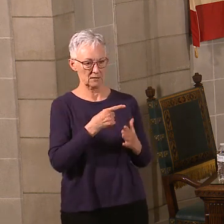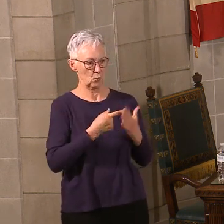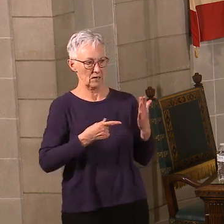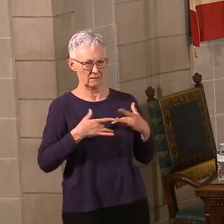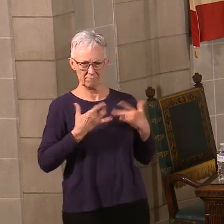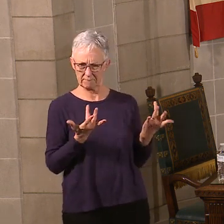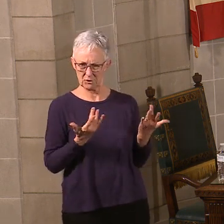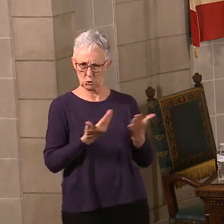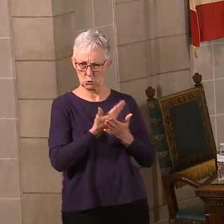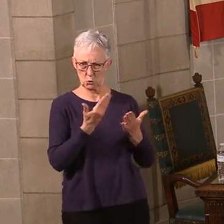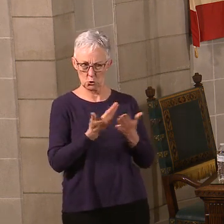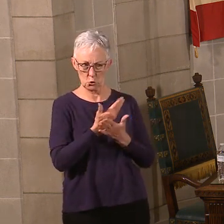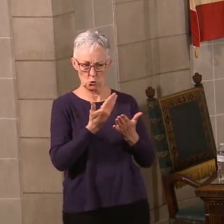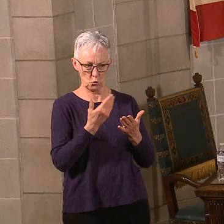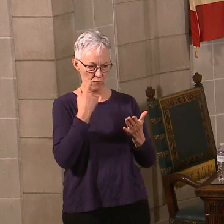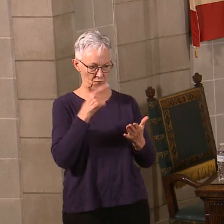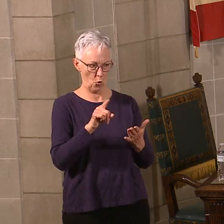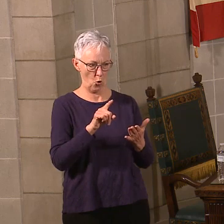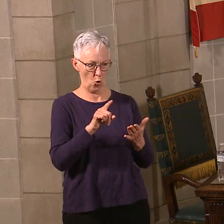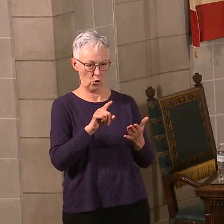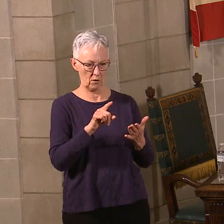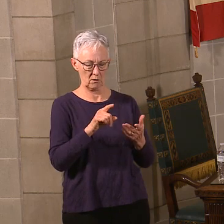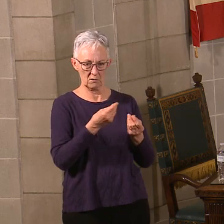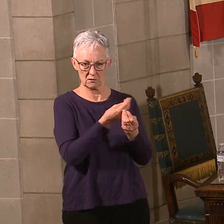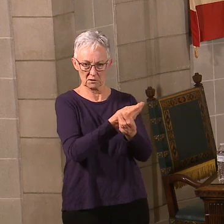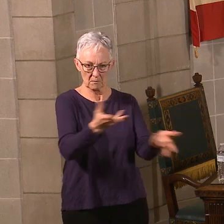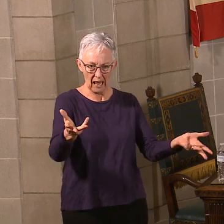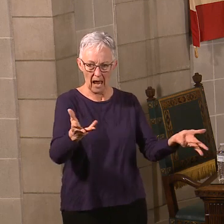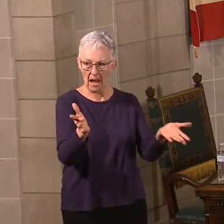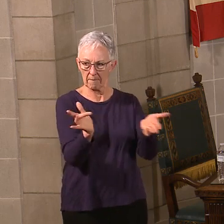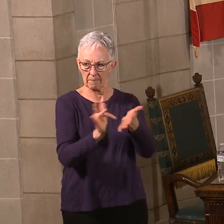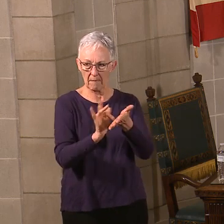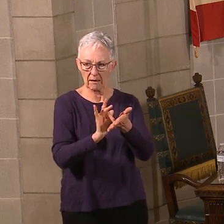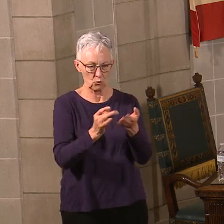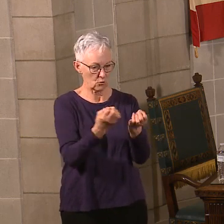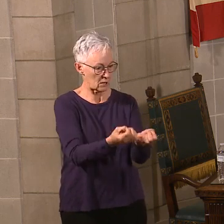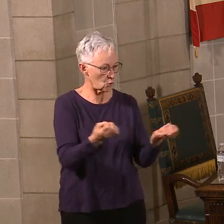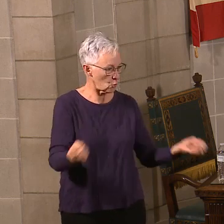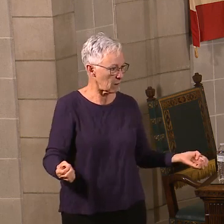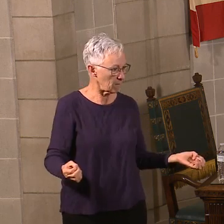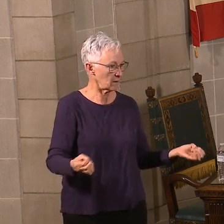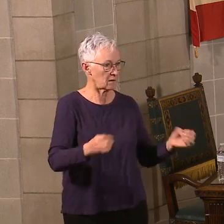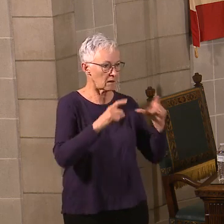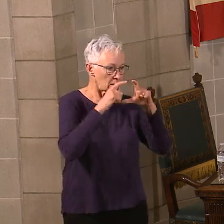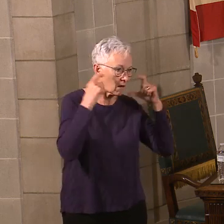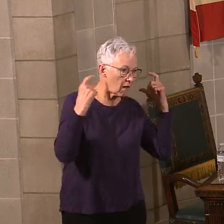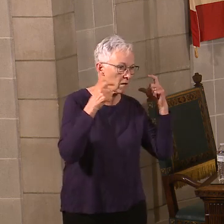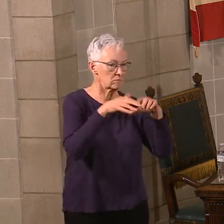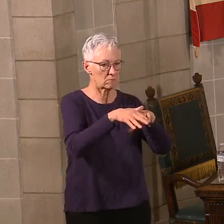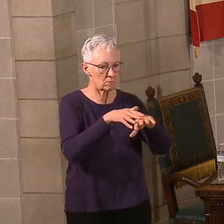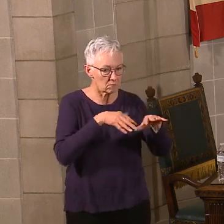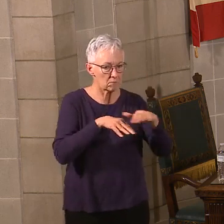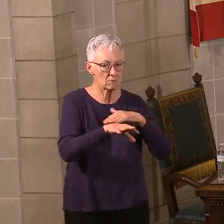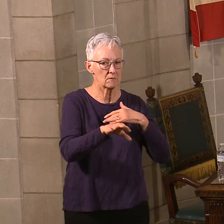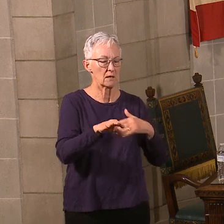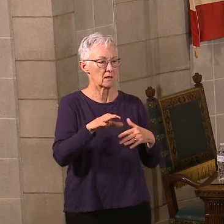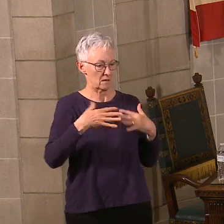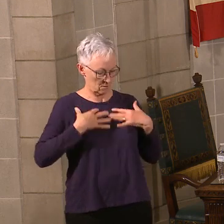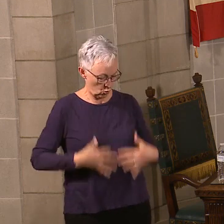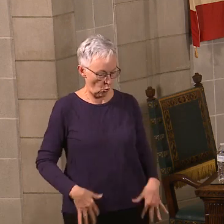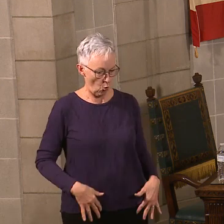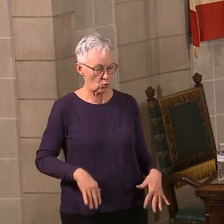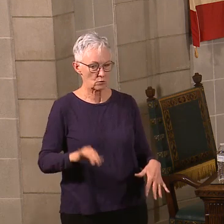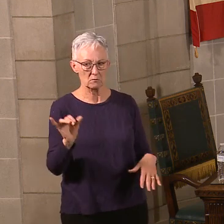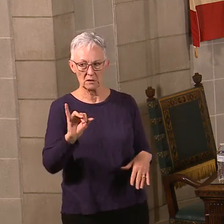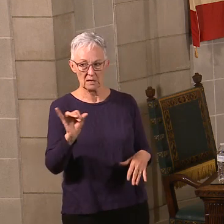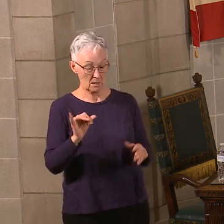updates for you, other than to say that when we got our stockpiles out of the National Strategic Stockpile, we did distribute that out to all the local